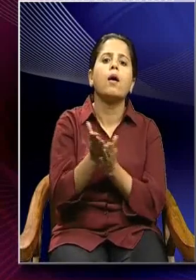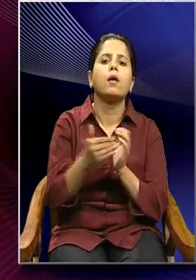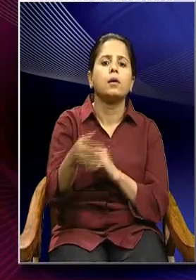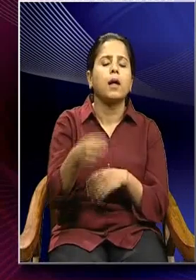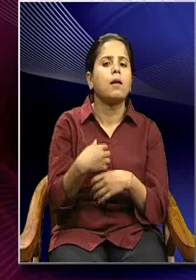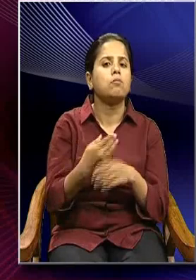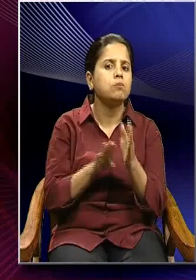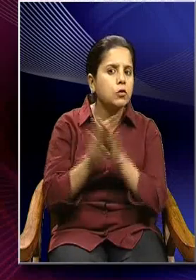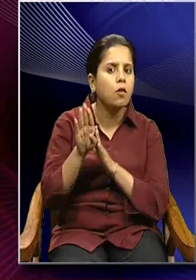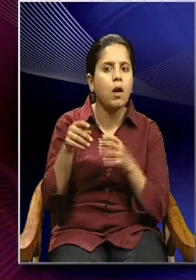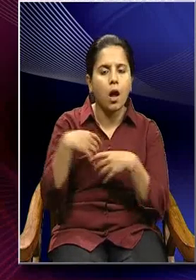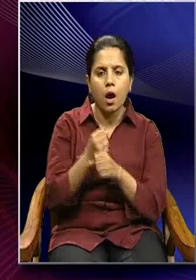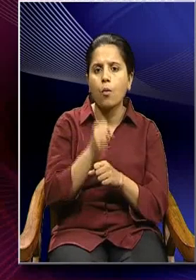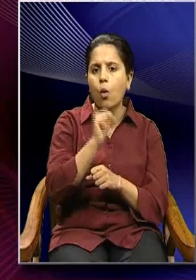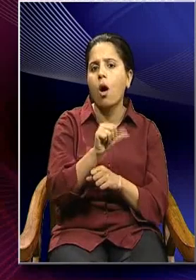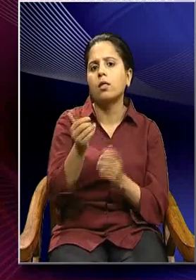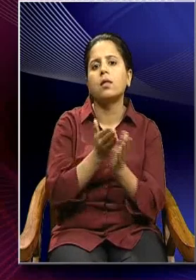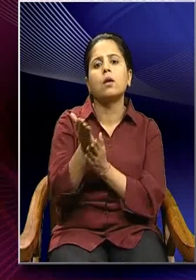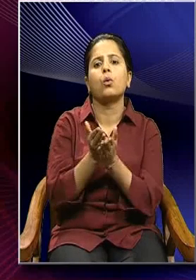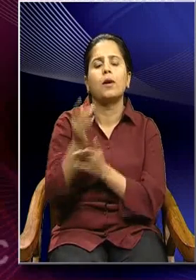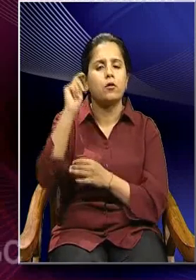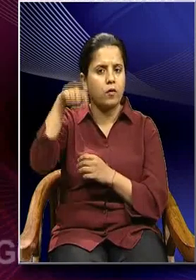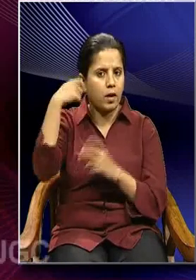the development of the alternative cinema in this